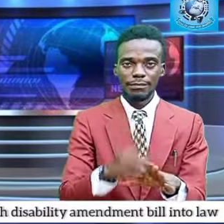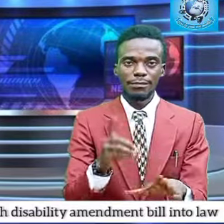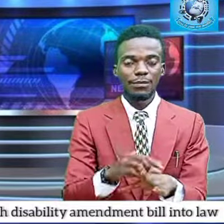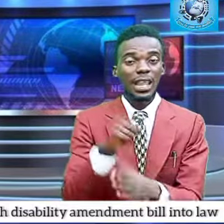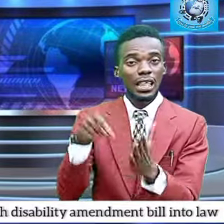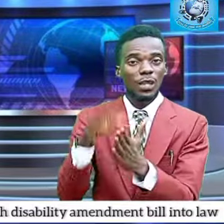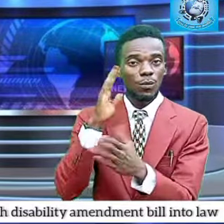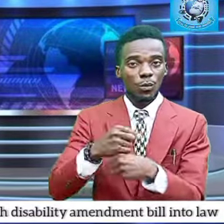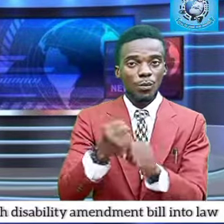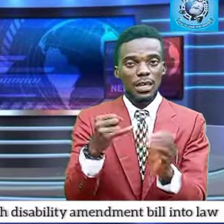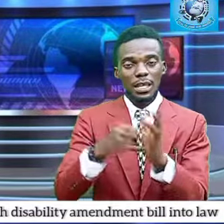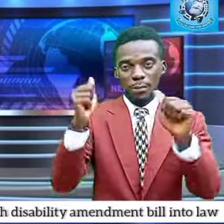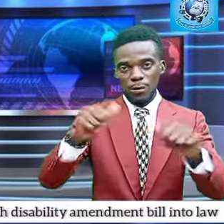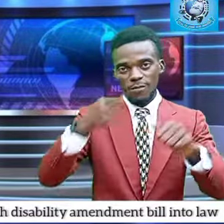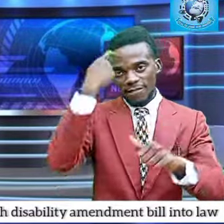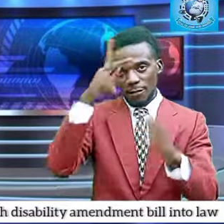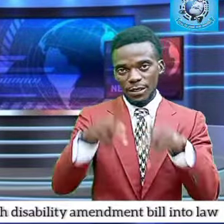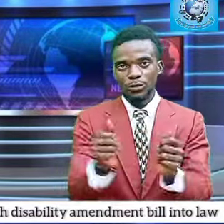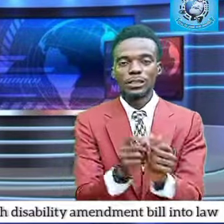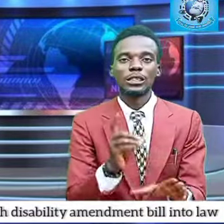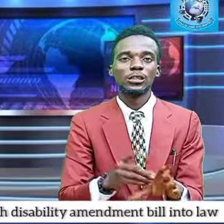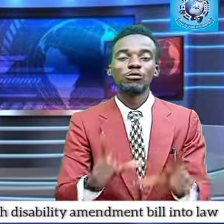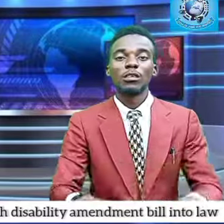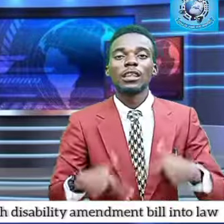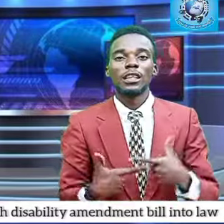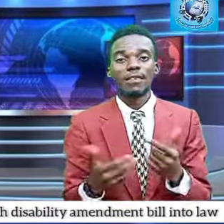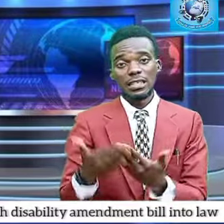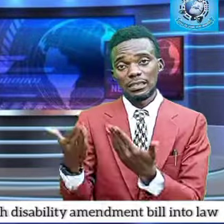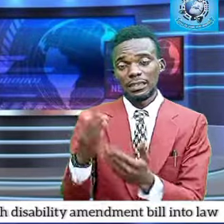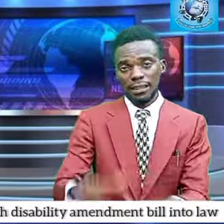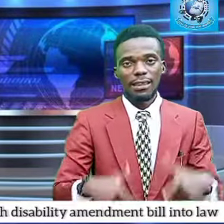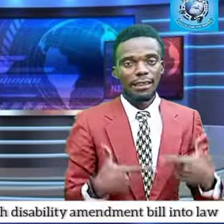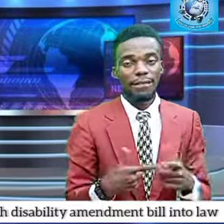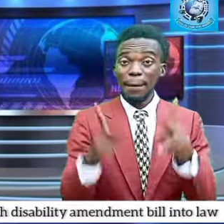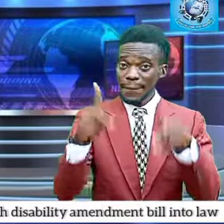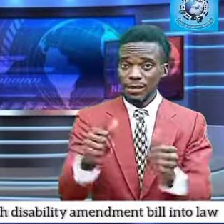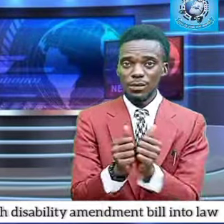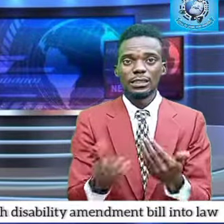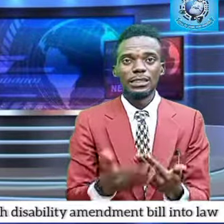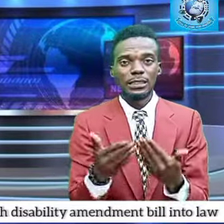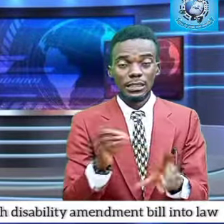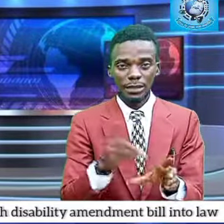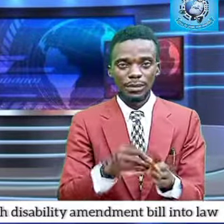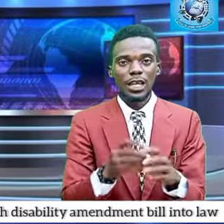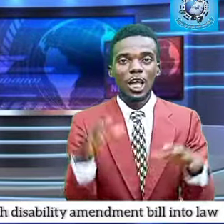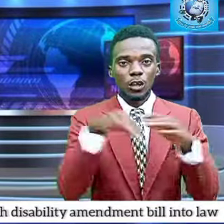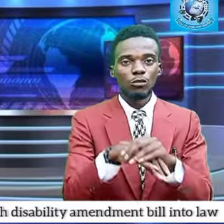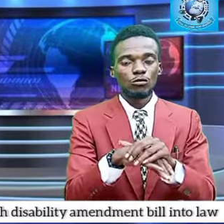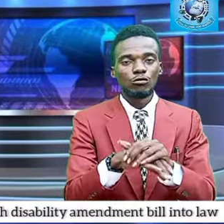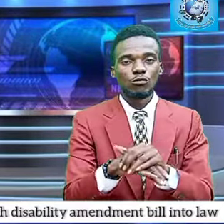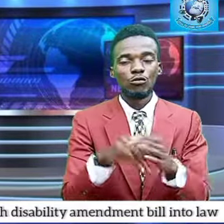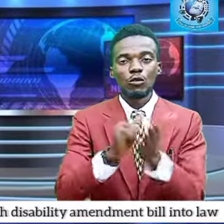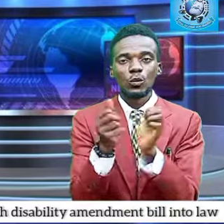This will make it possible for persons with disabilities to live an easier life. Persons with disabilities include those with